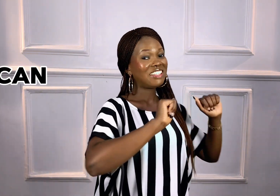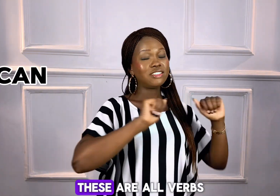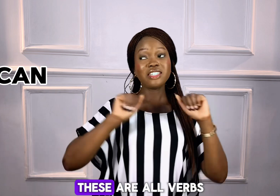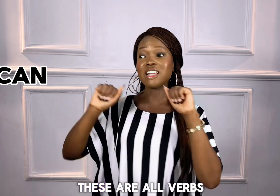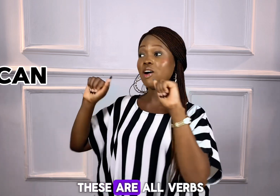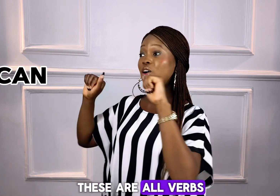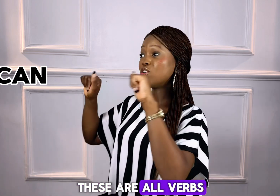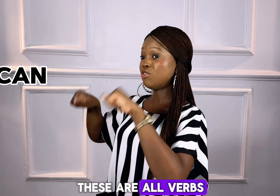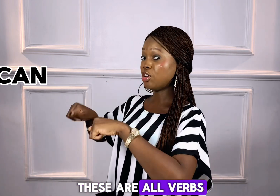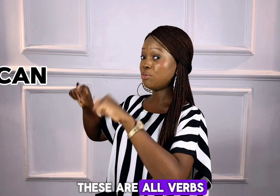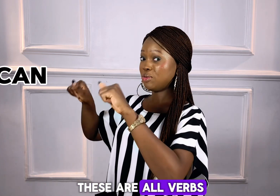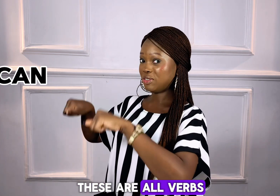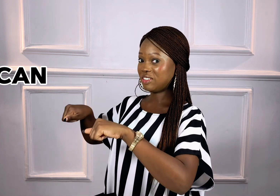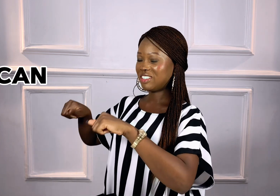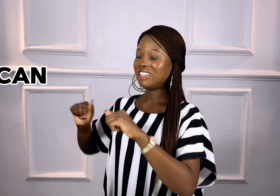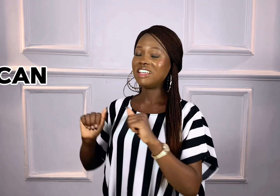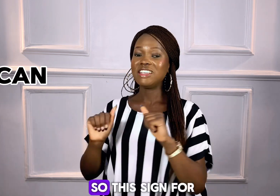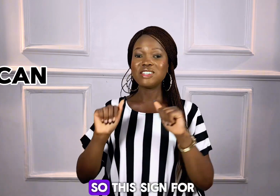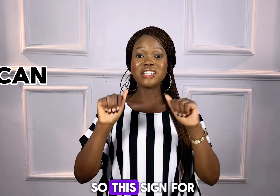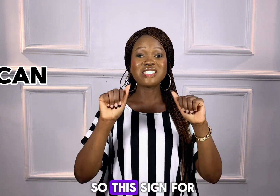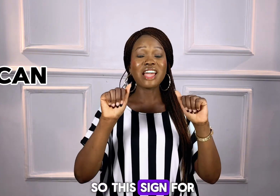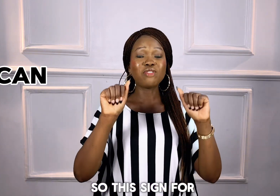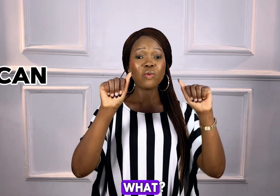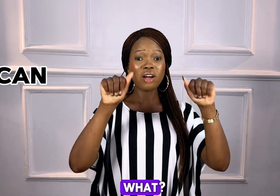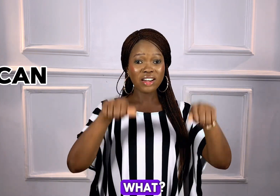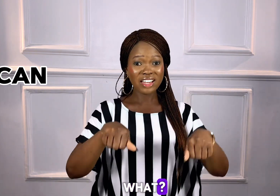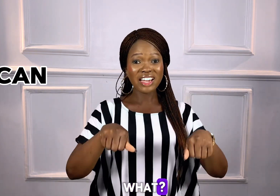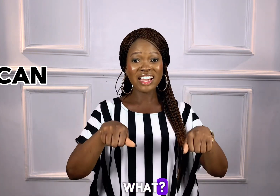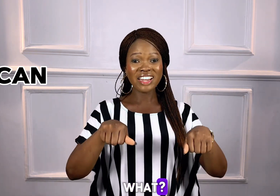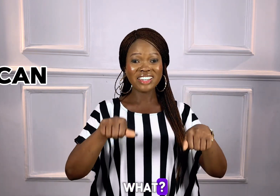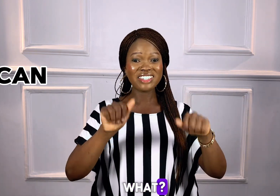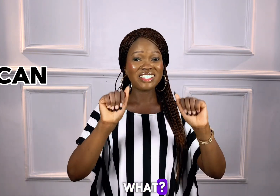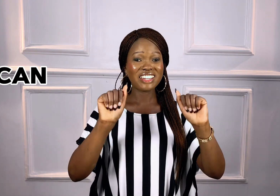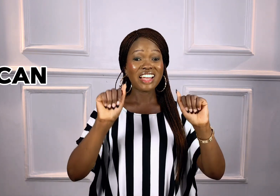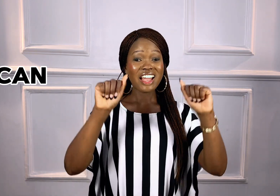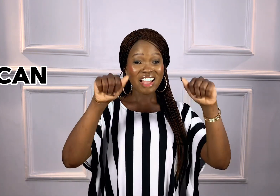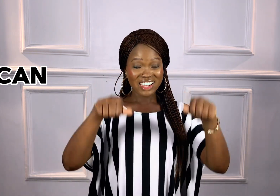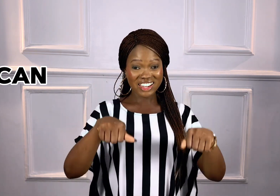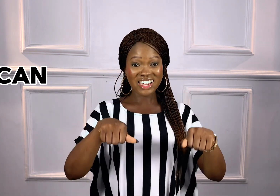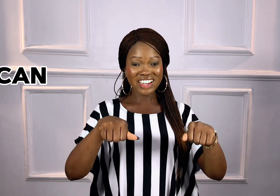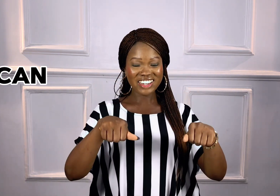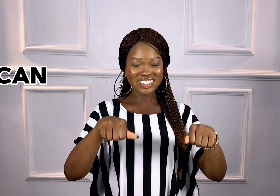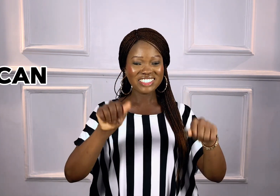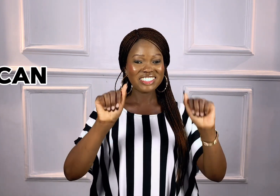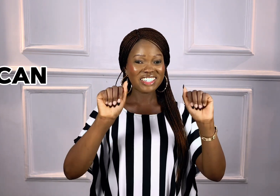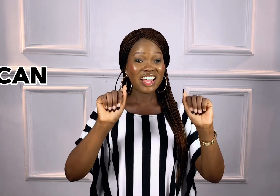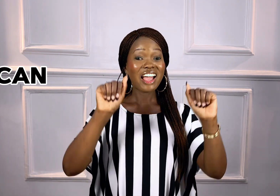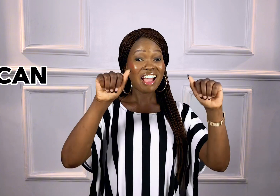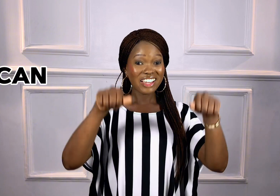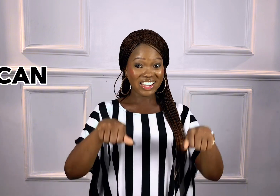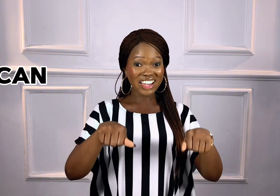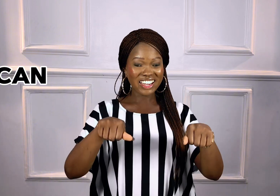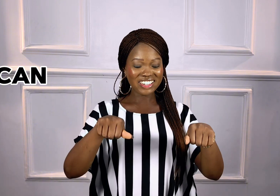these are all verb. So this is sign for what? Can. Can. Can.